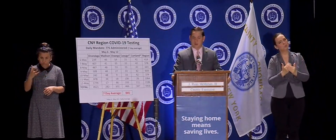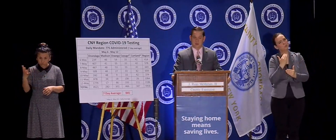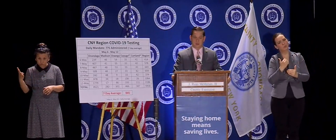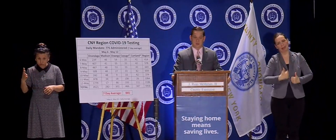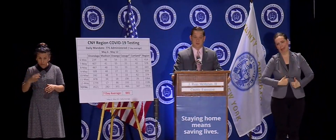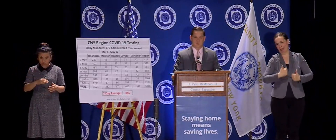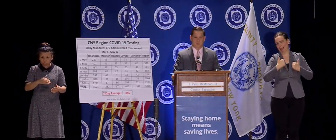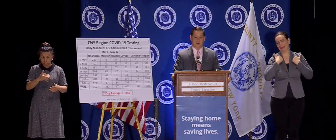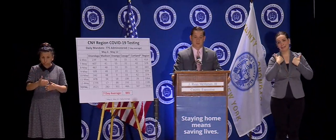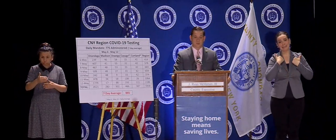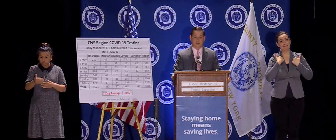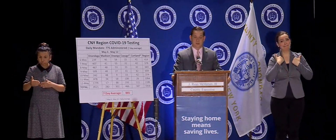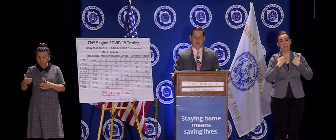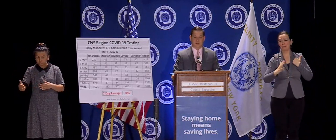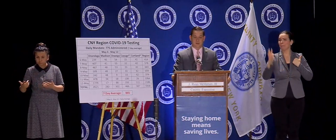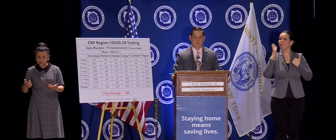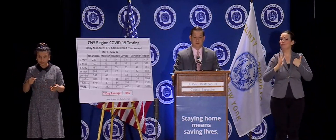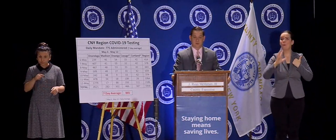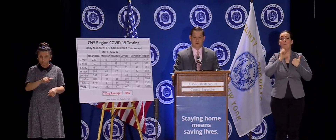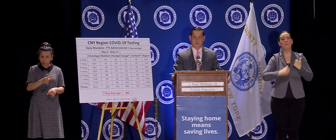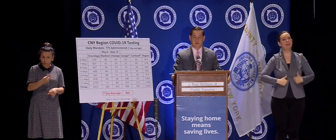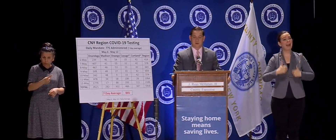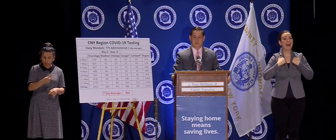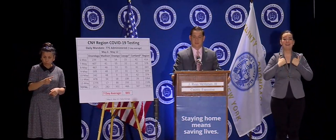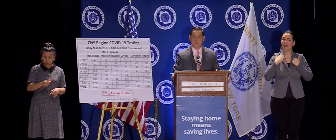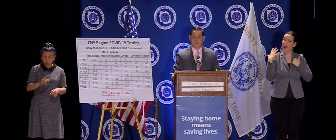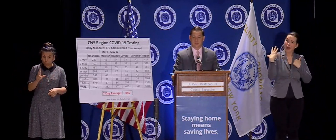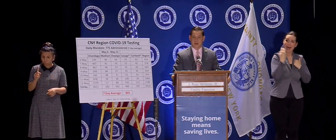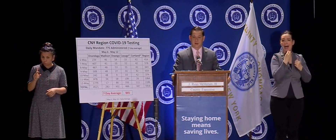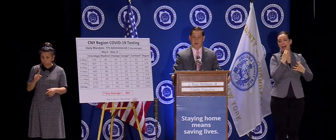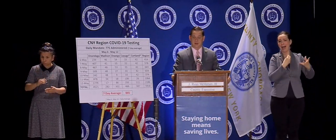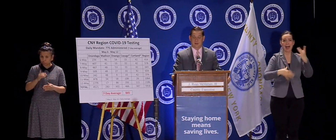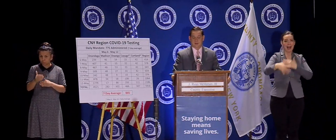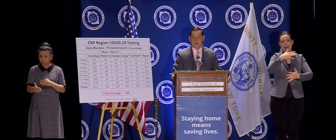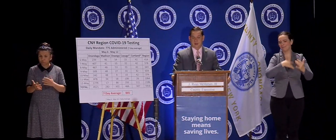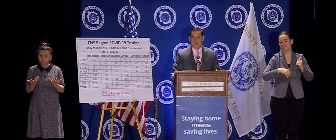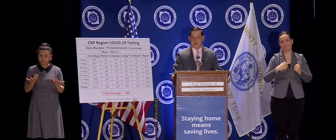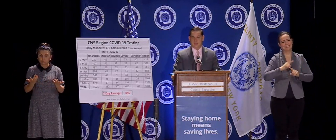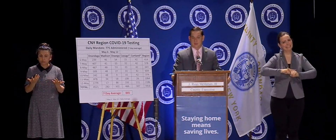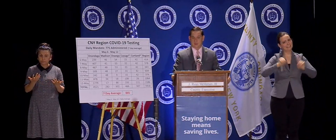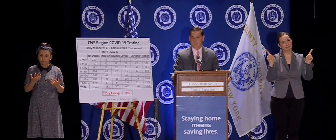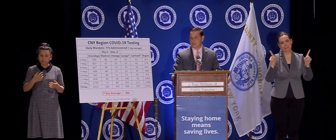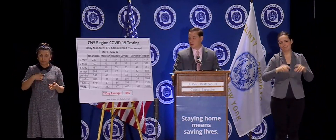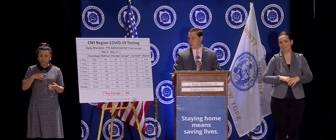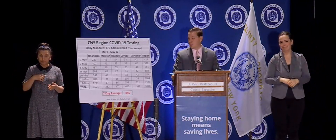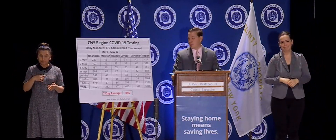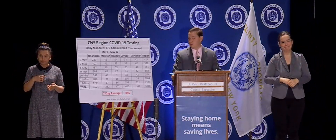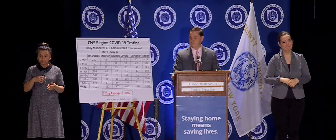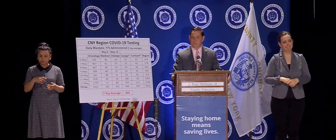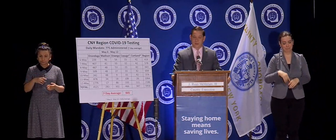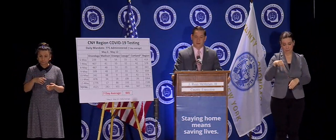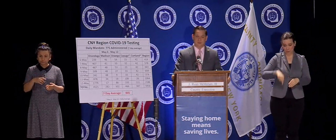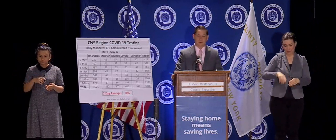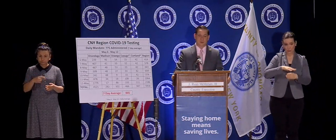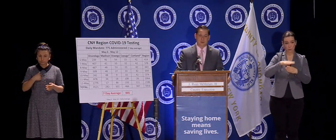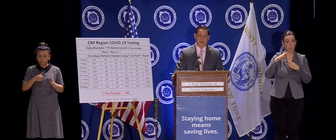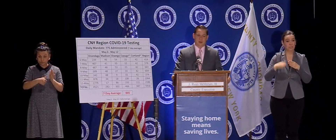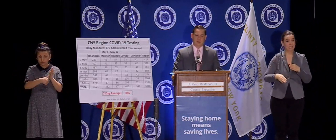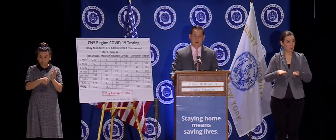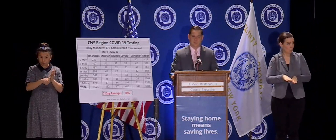this weekend, look, there's going to be some sort of a test station online, and then you can open up,